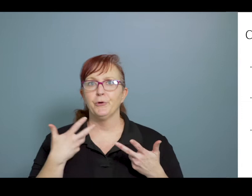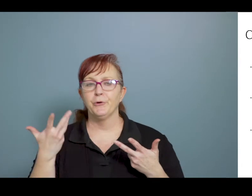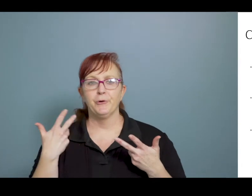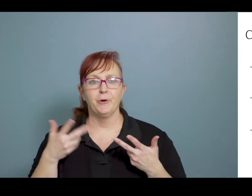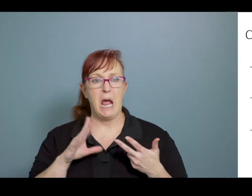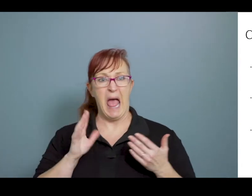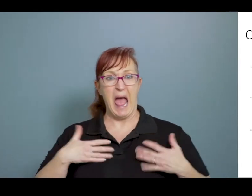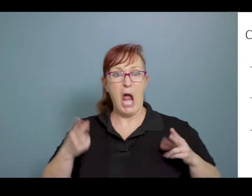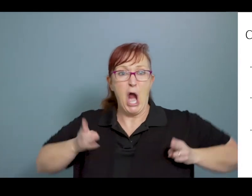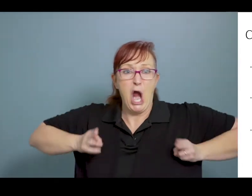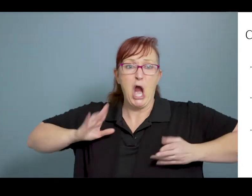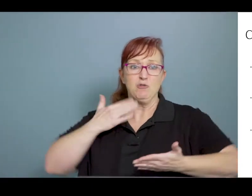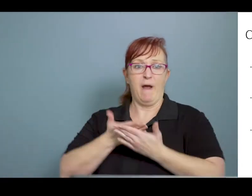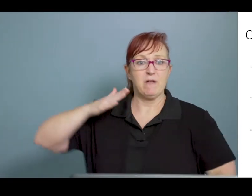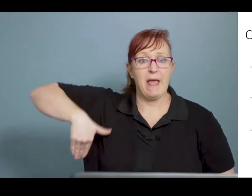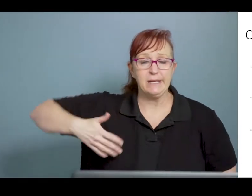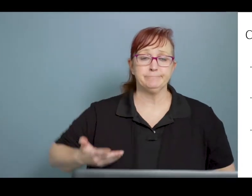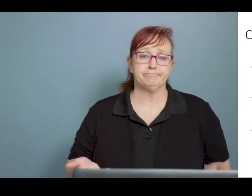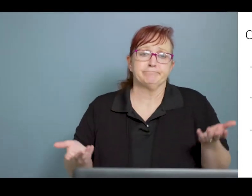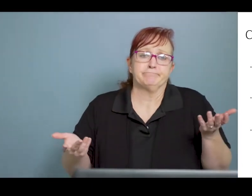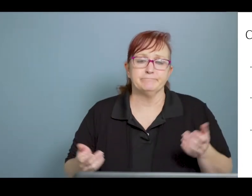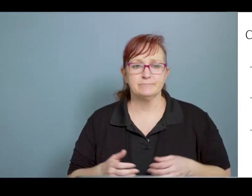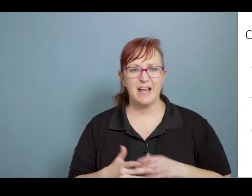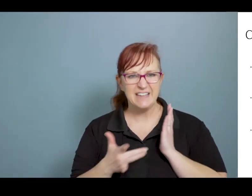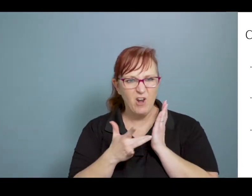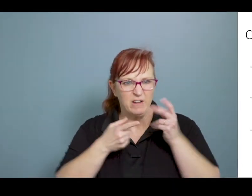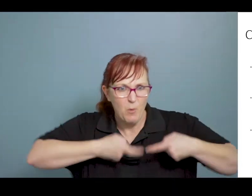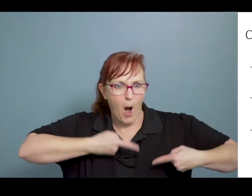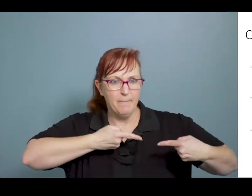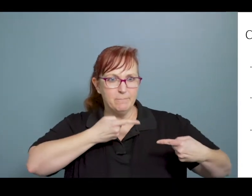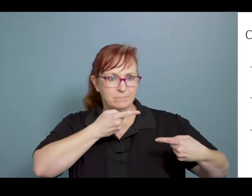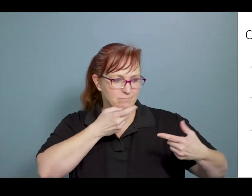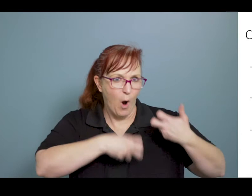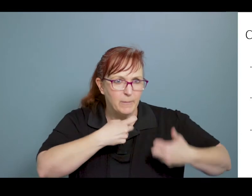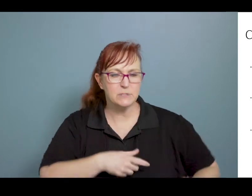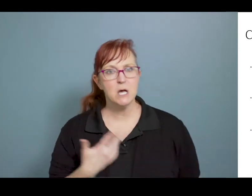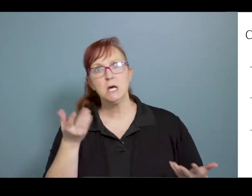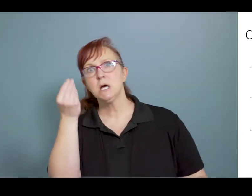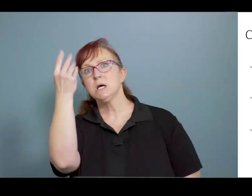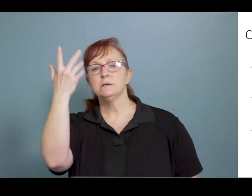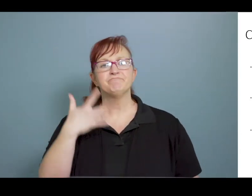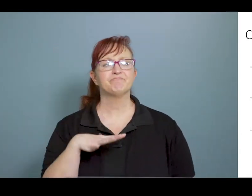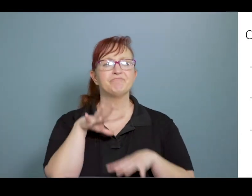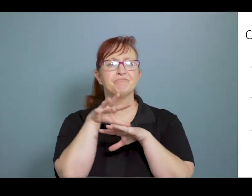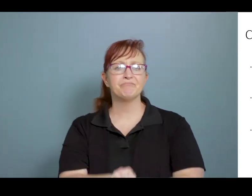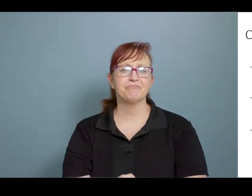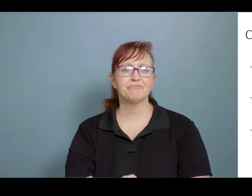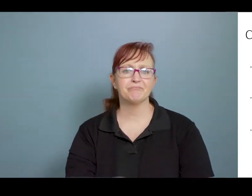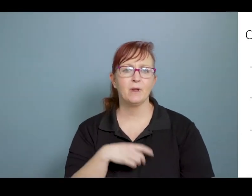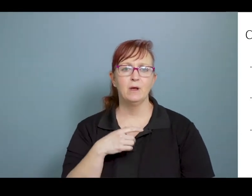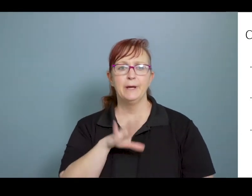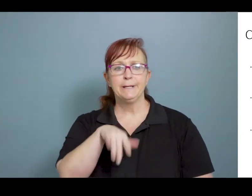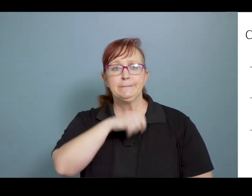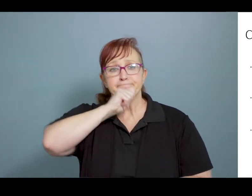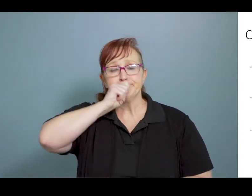being late, having a technology issue that doesn't work. And generally we're able to kind of just move